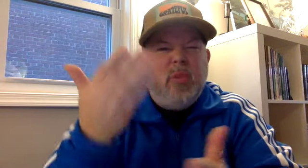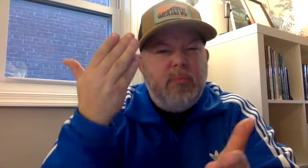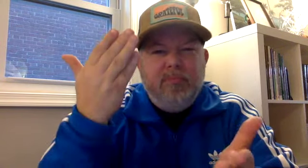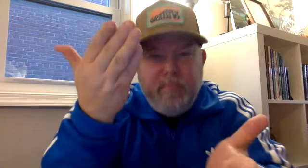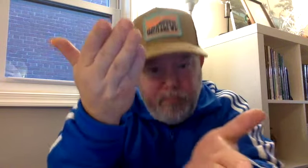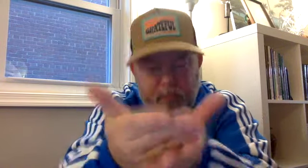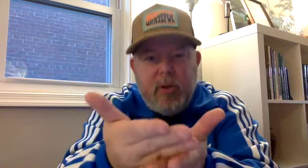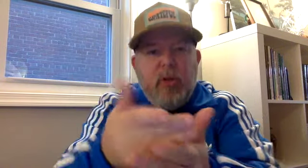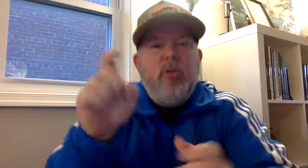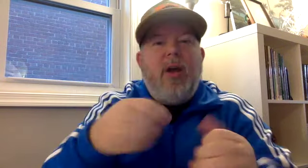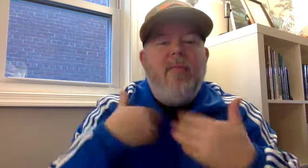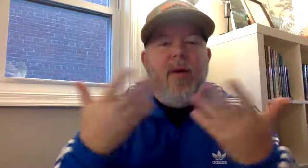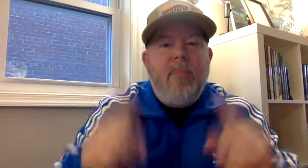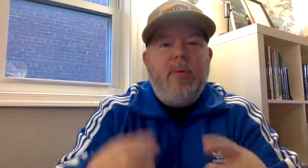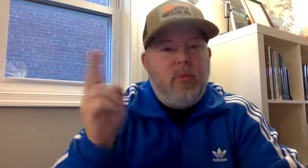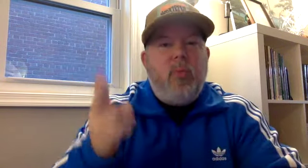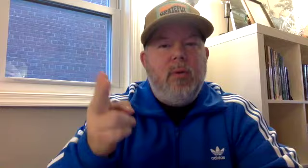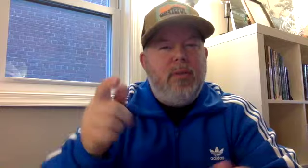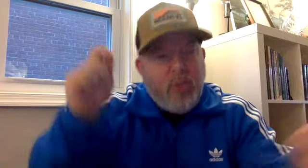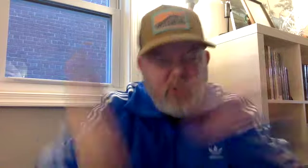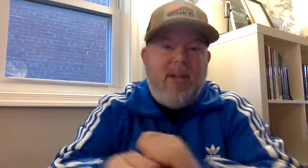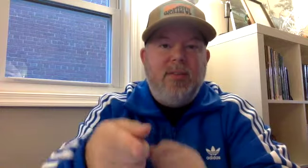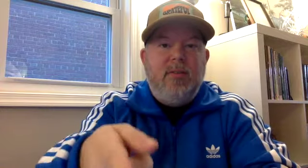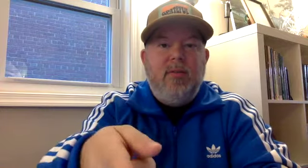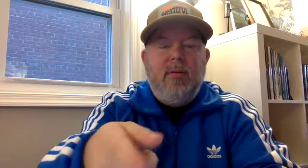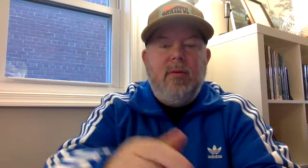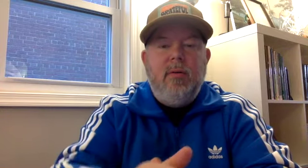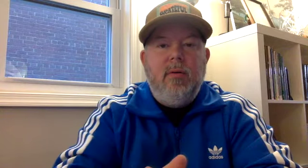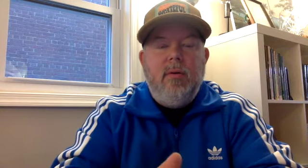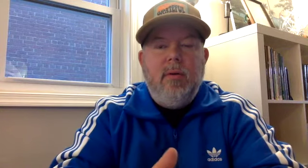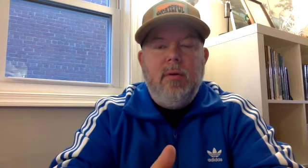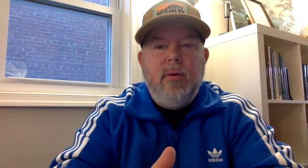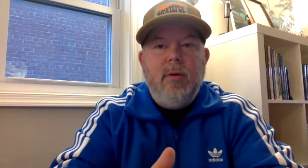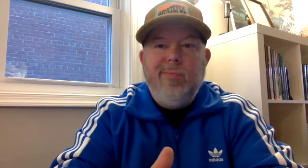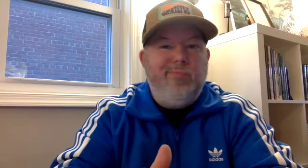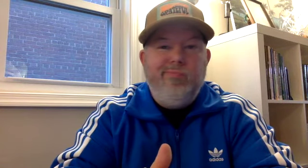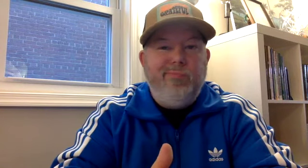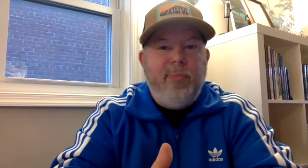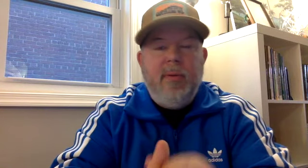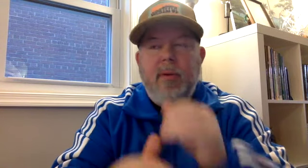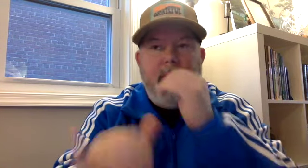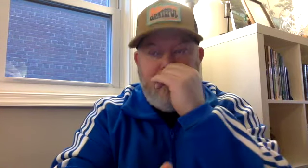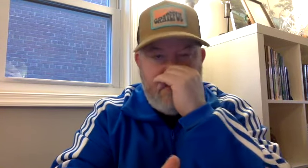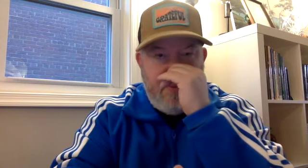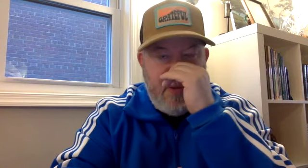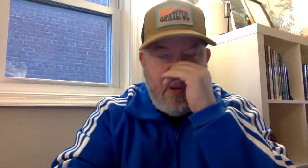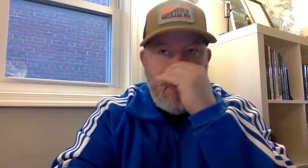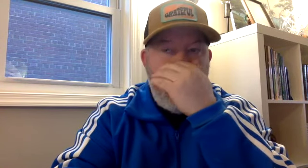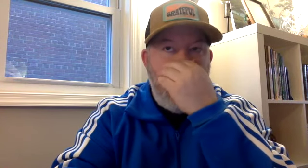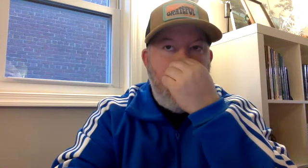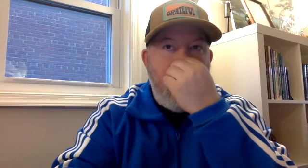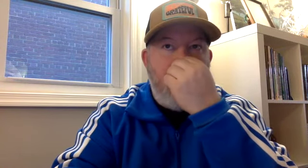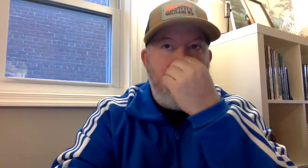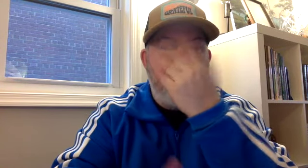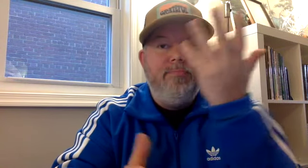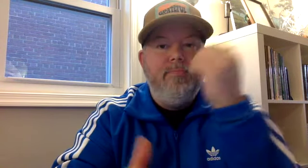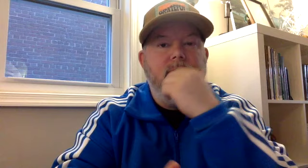Russia, and yet when it comes to Donald Trump, who poses this, I think, clear and present